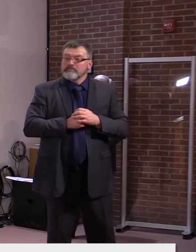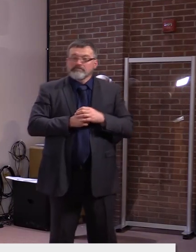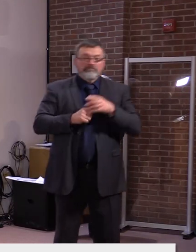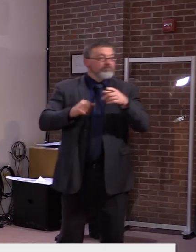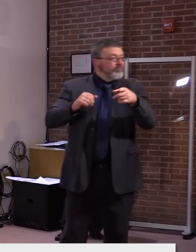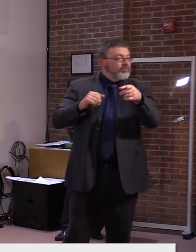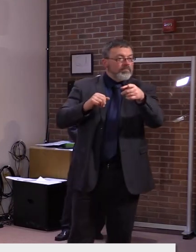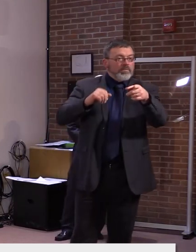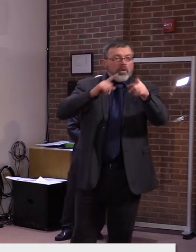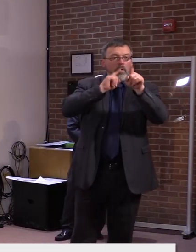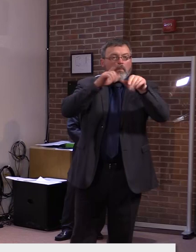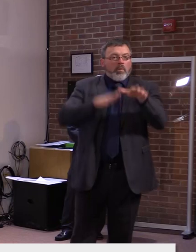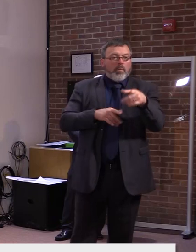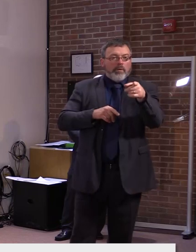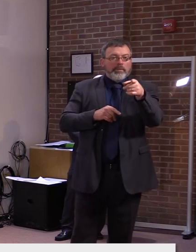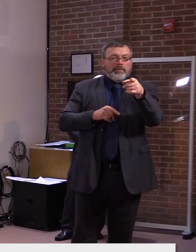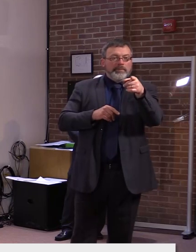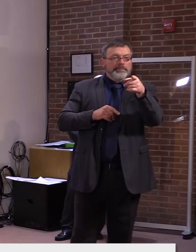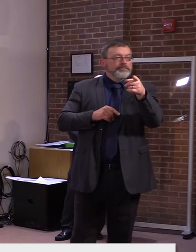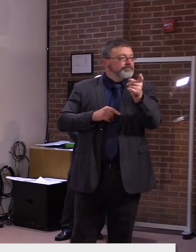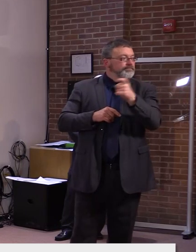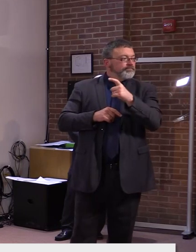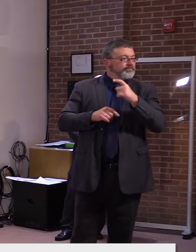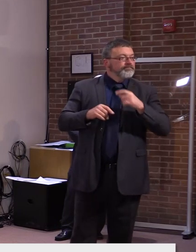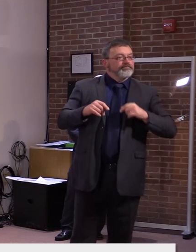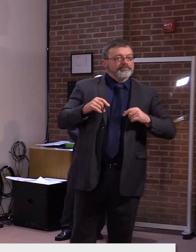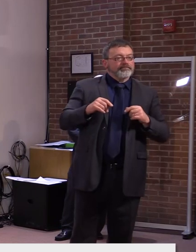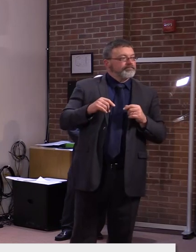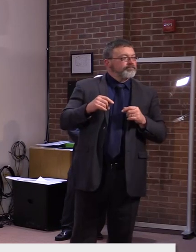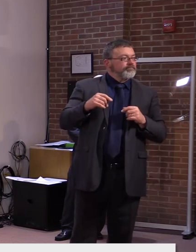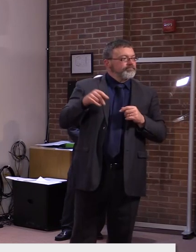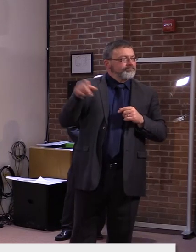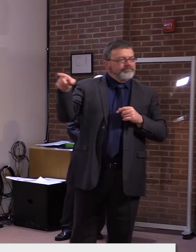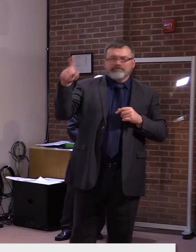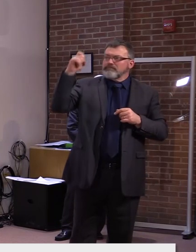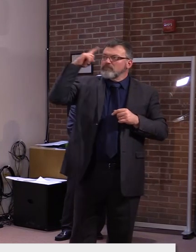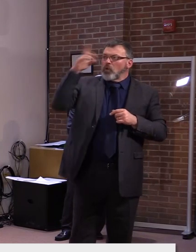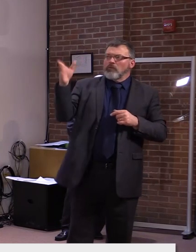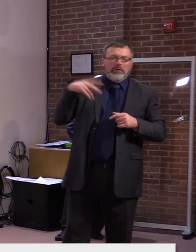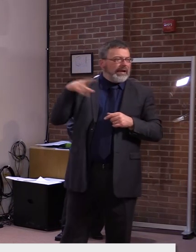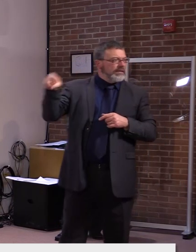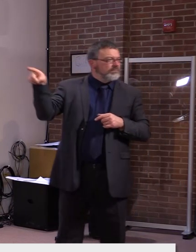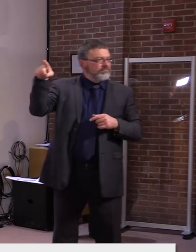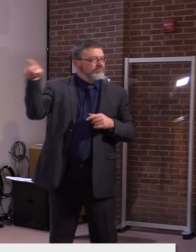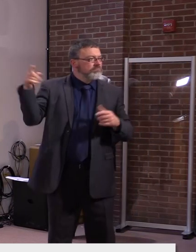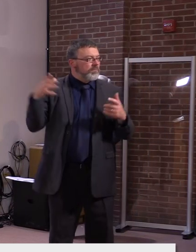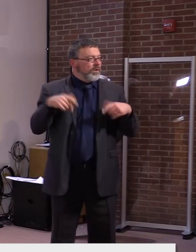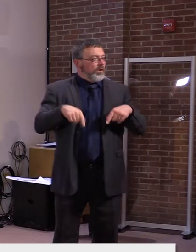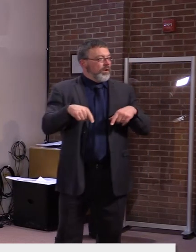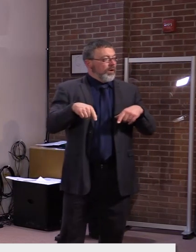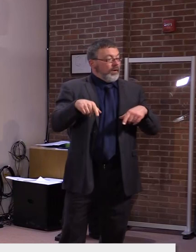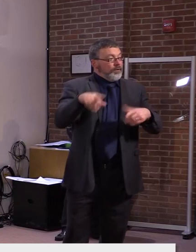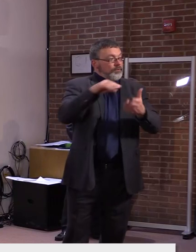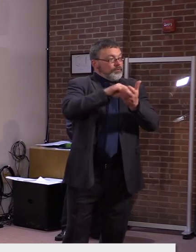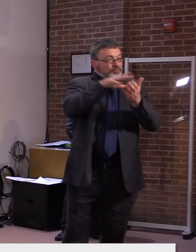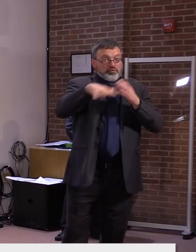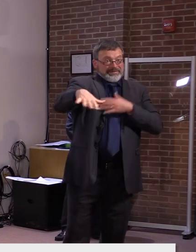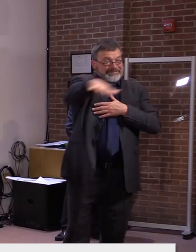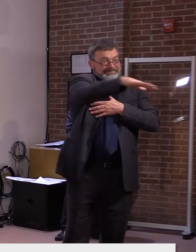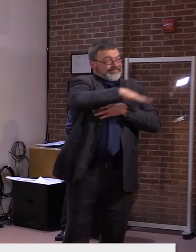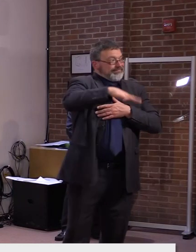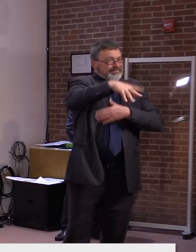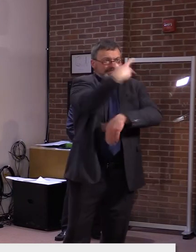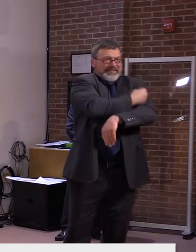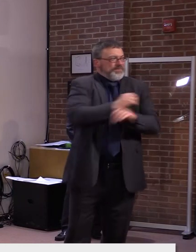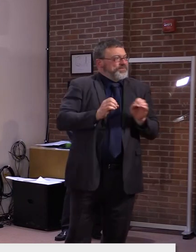Either for Secretary Moore or Dr. Levine, the unvaccinated students, they said that if they are exposed to somebody with the virus, they're